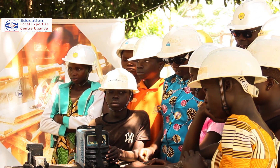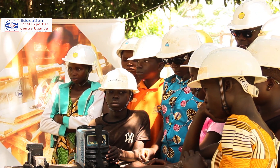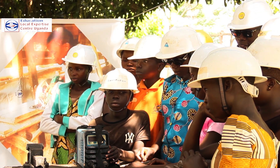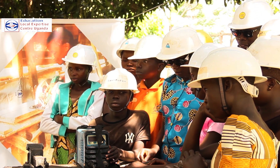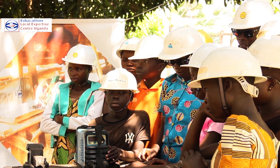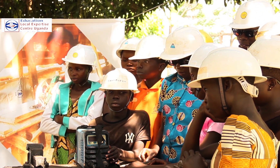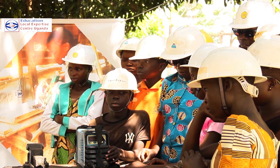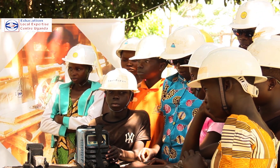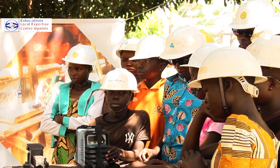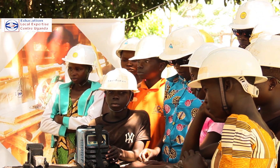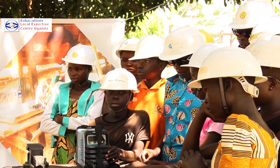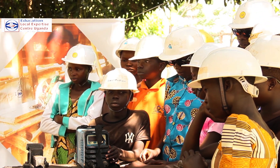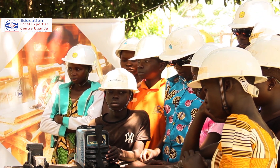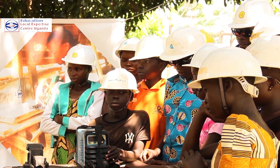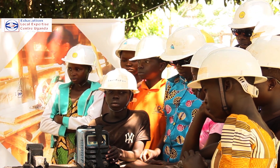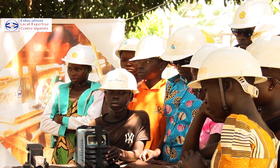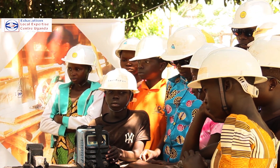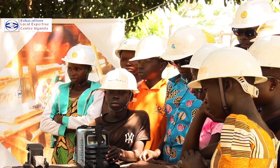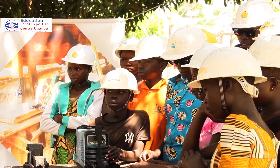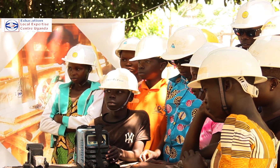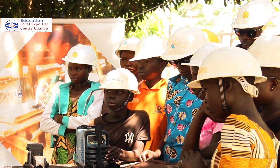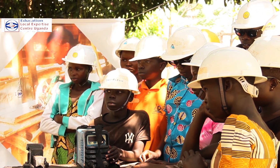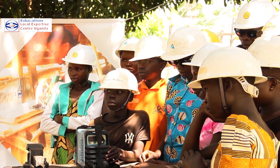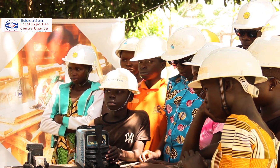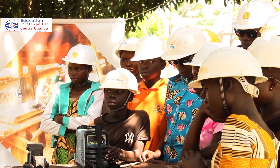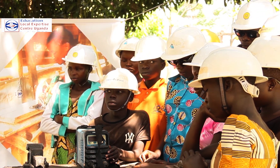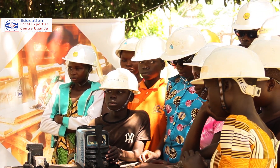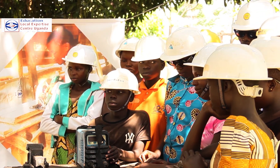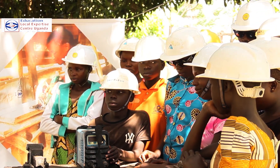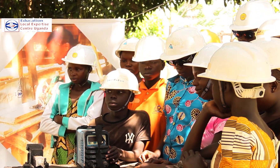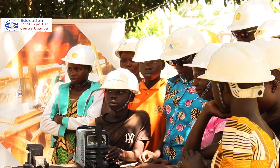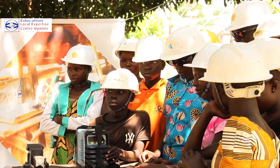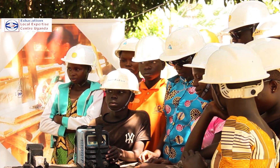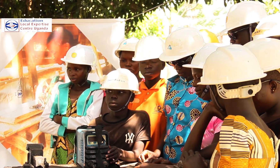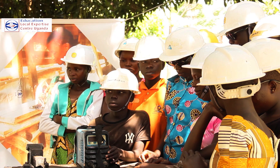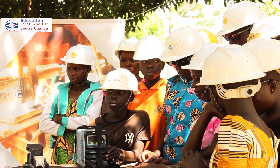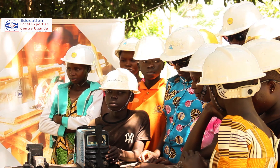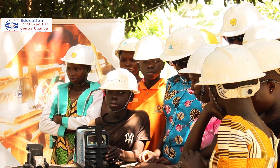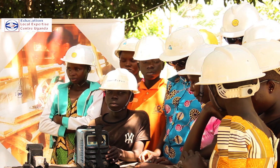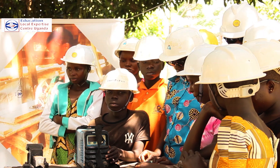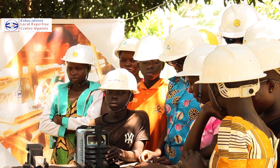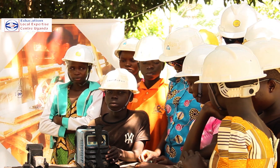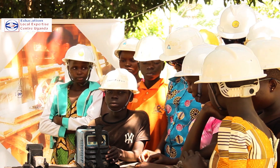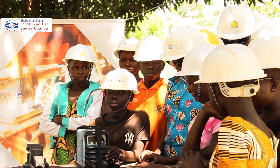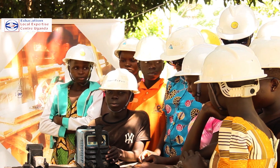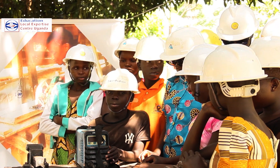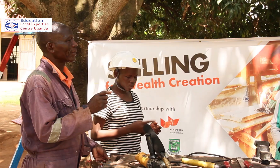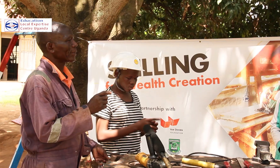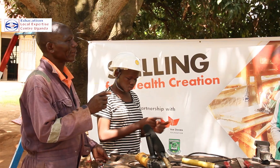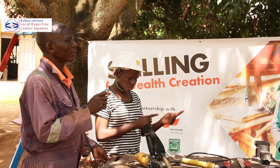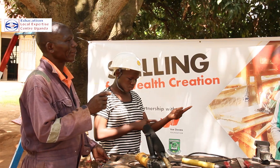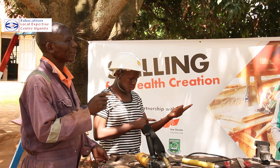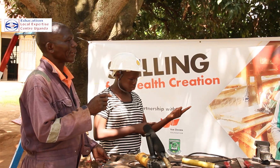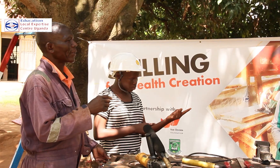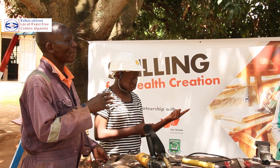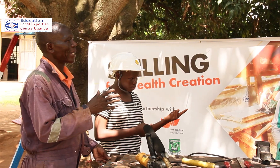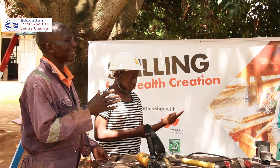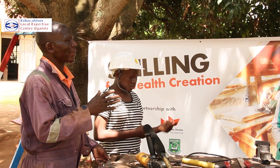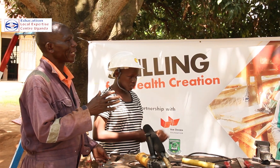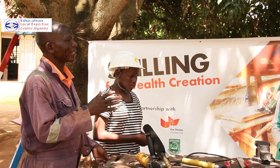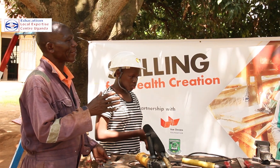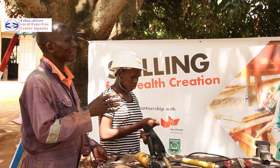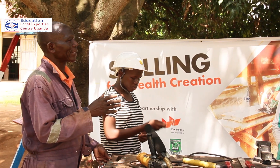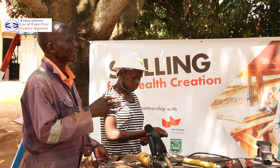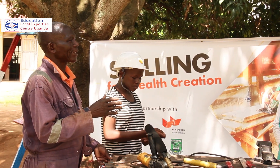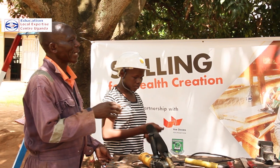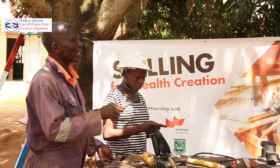of arc welding. Arc welding means you use the welding rods. You melt